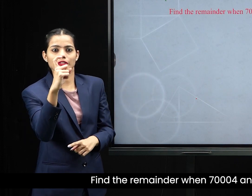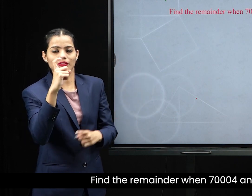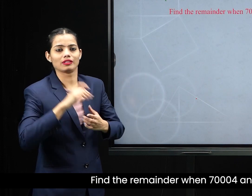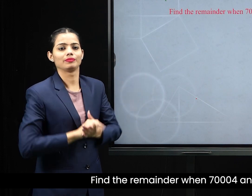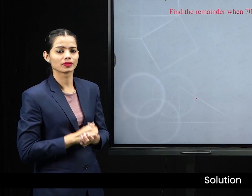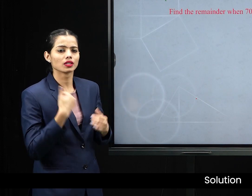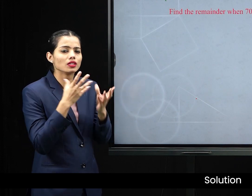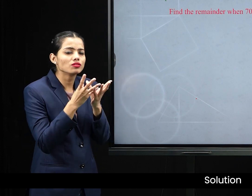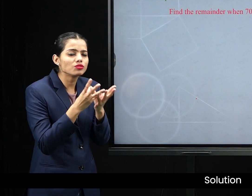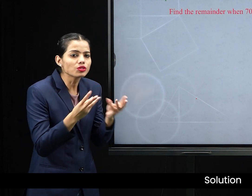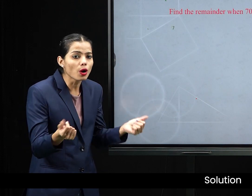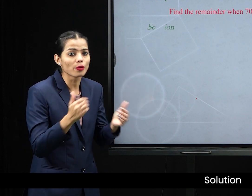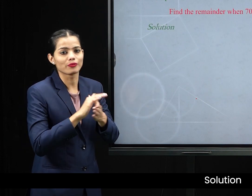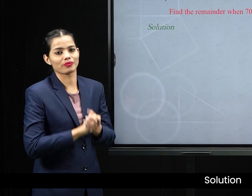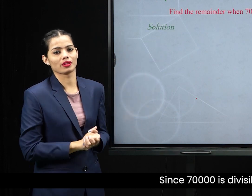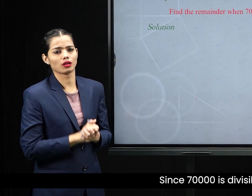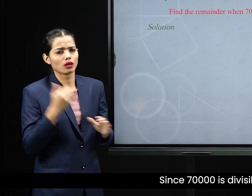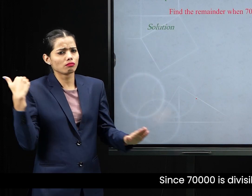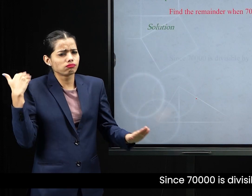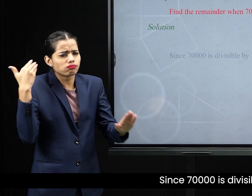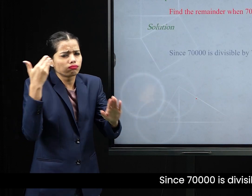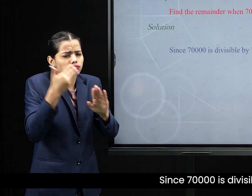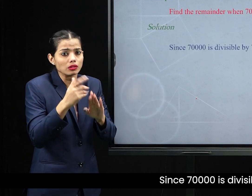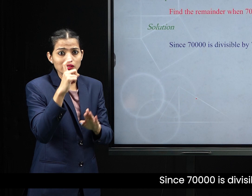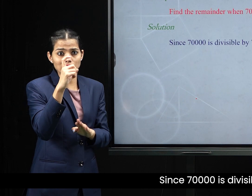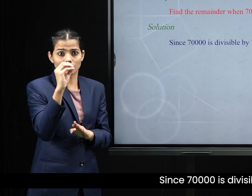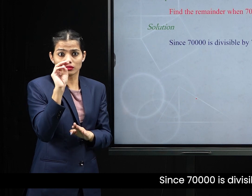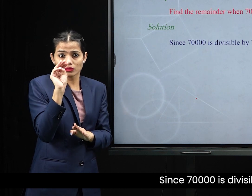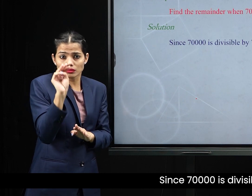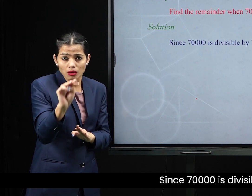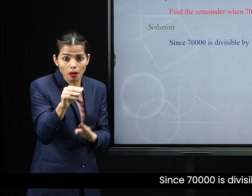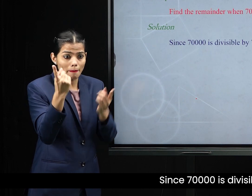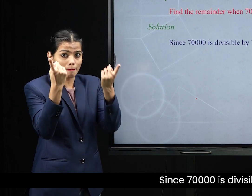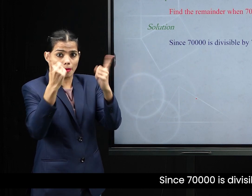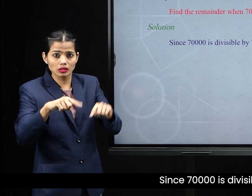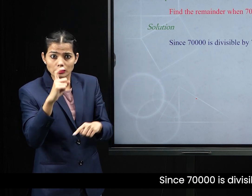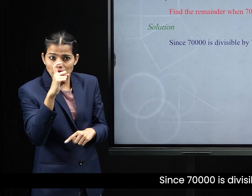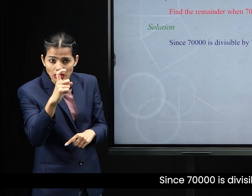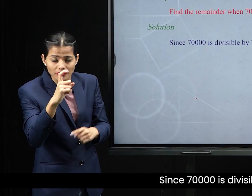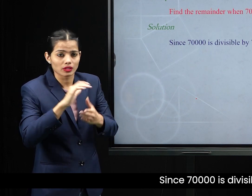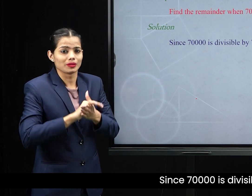7. Solution. Since 70,000 is divisible by 7,